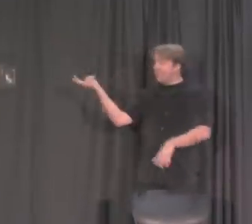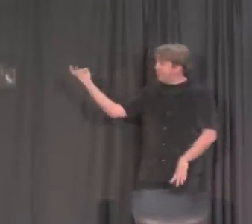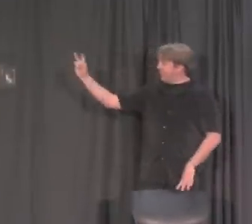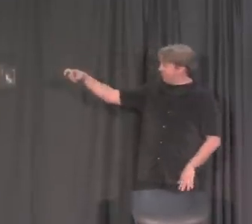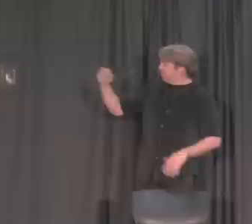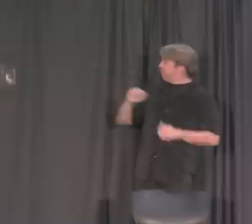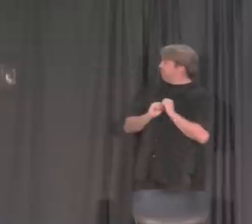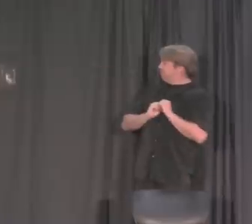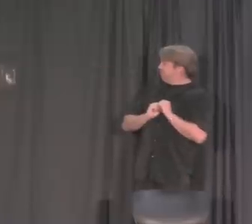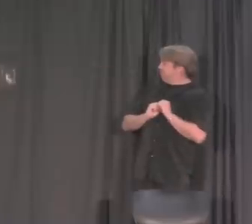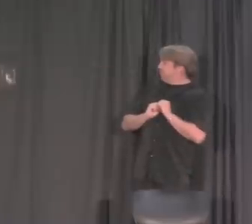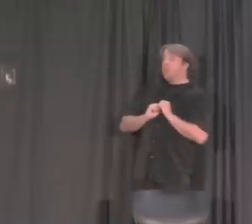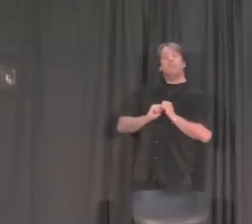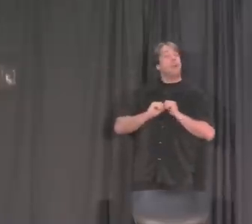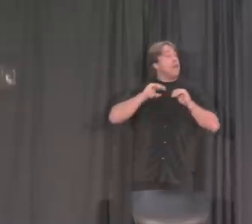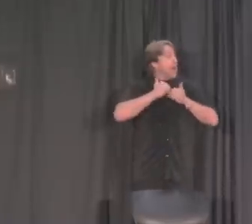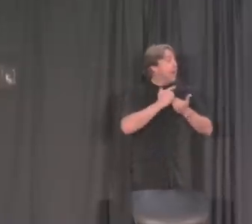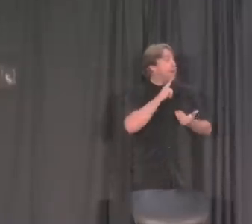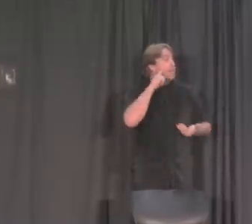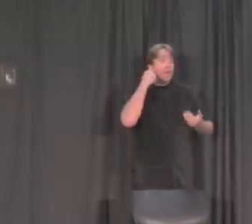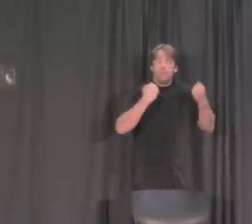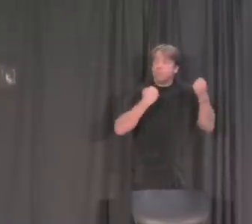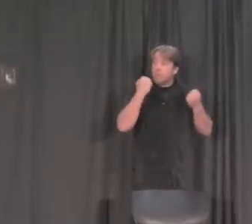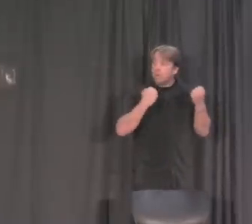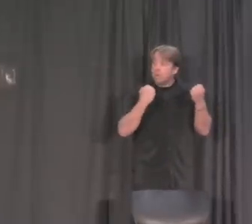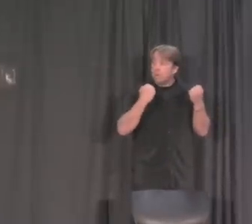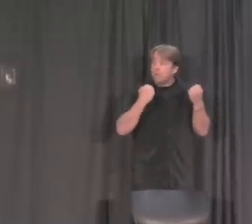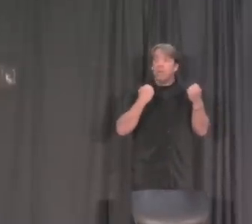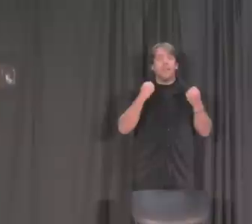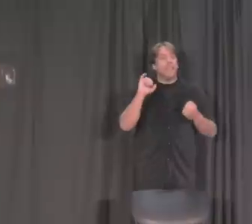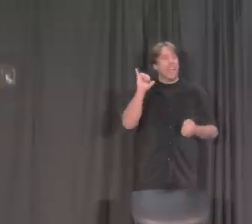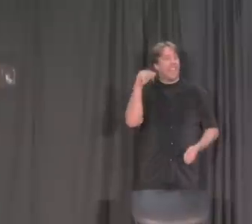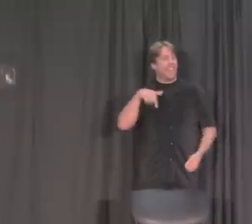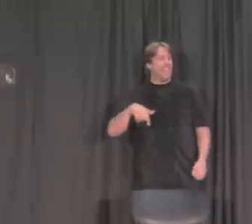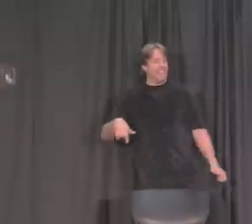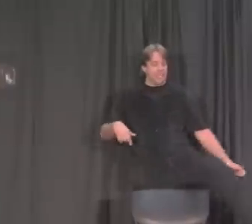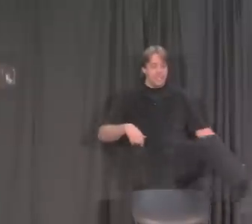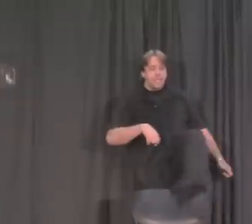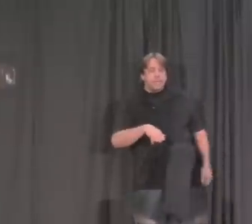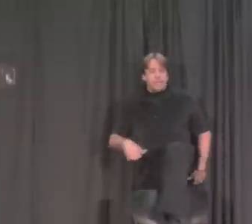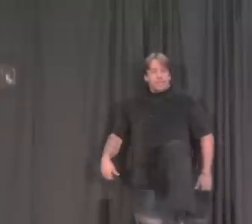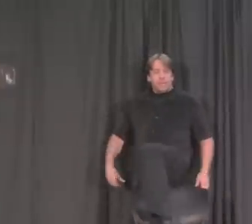gossip with the friend on the passenger seat. Deaf people drive like this.